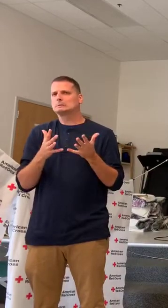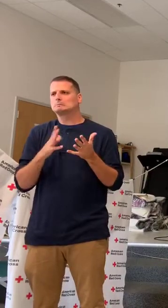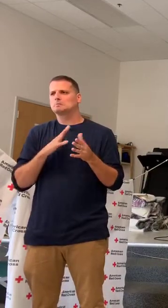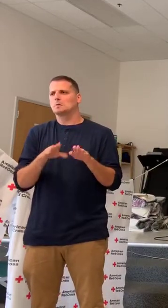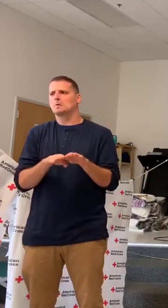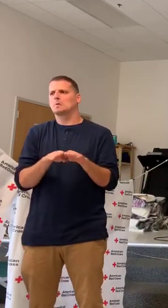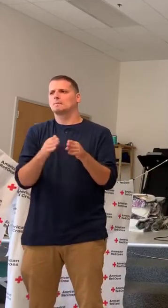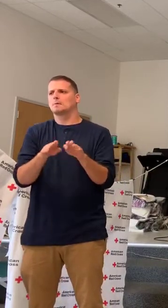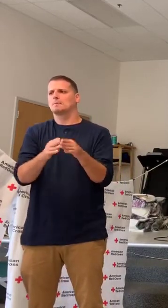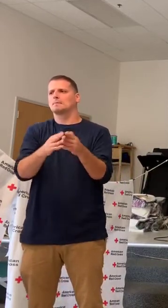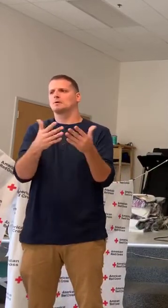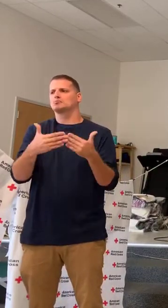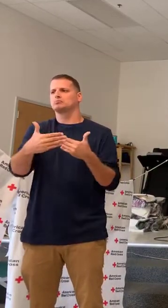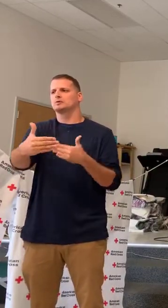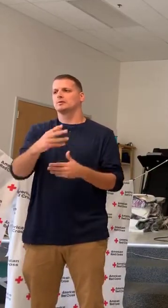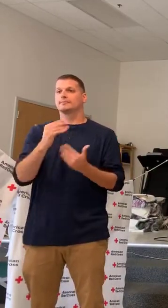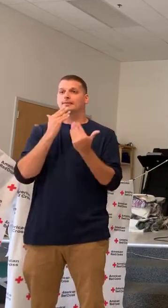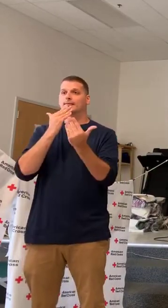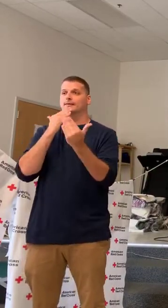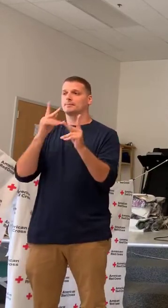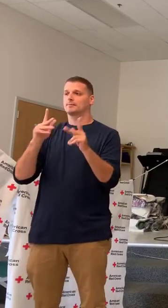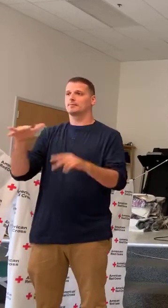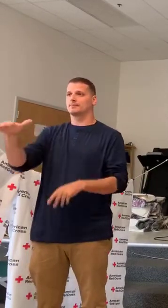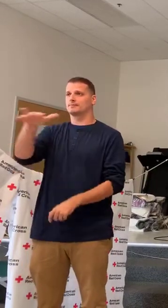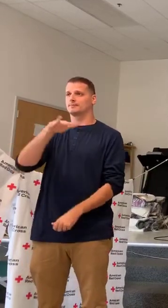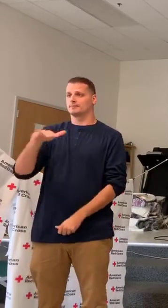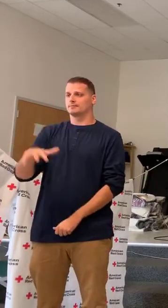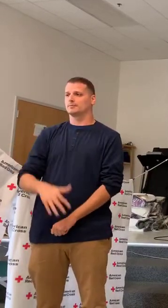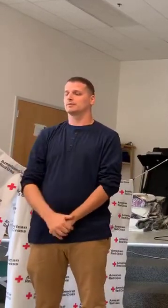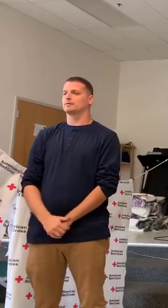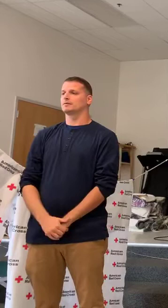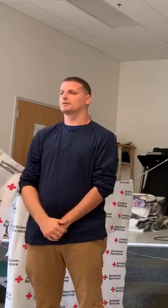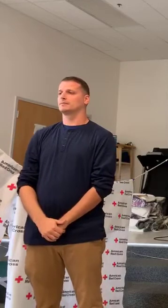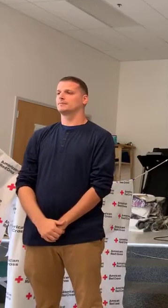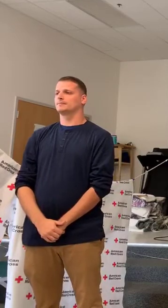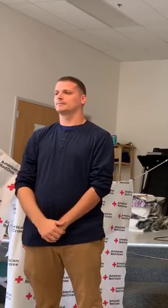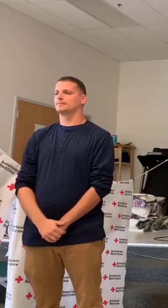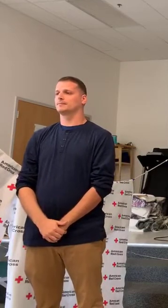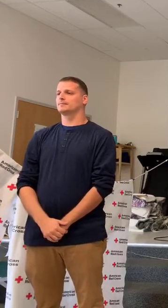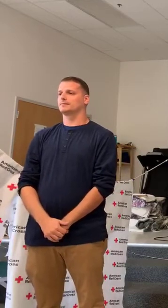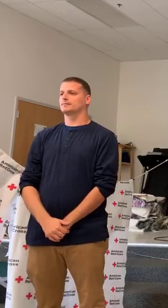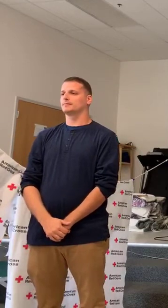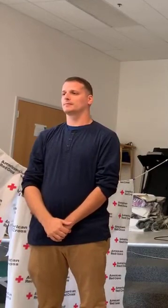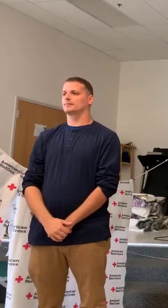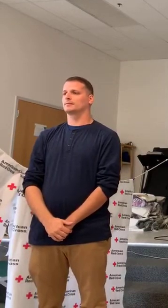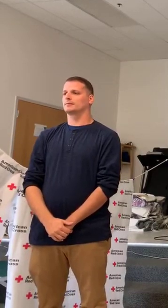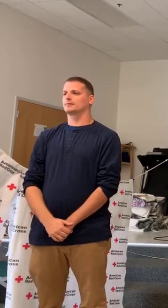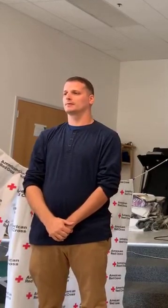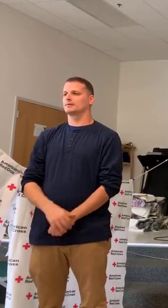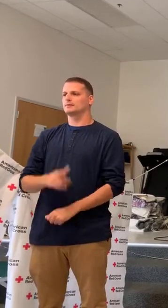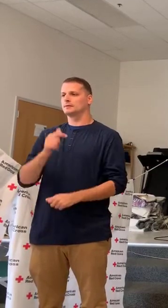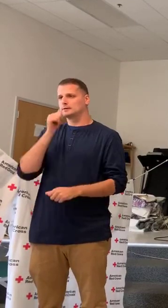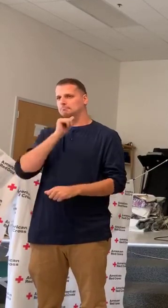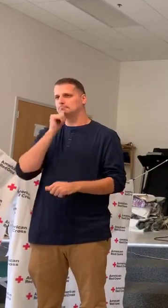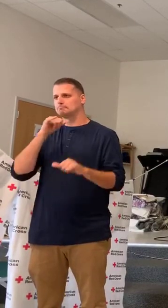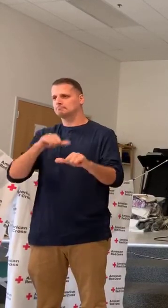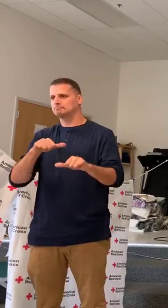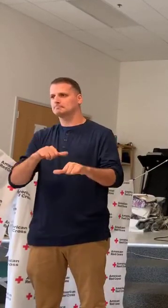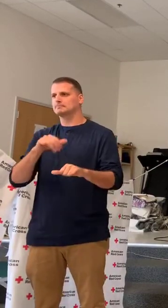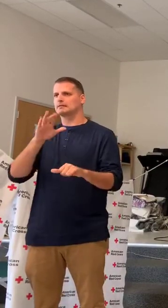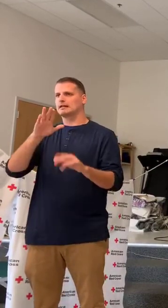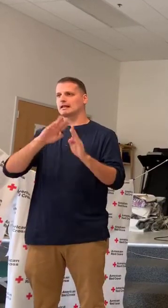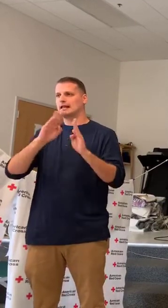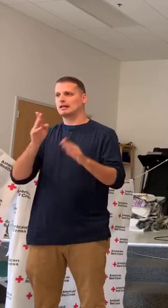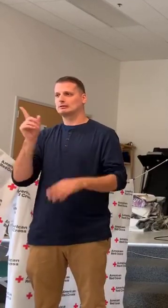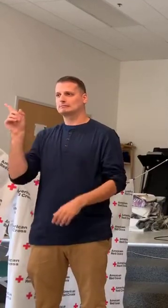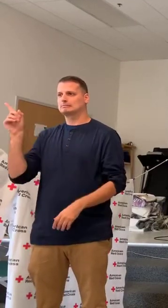who have been in there, who did not evacuate. They've been waiting at their driveways and at the roads and everywhere else,